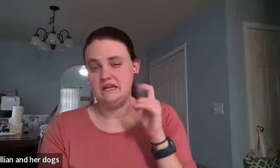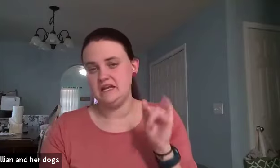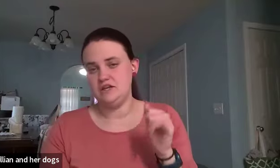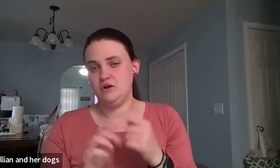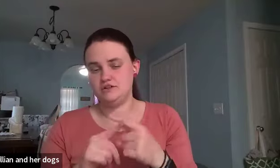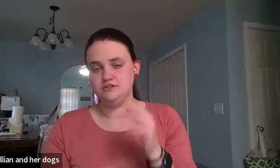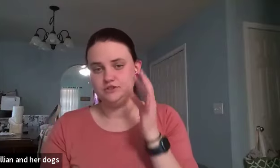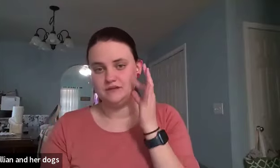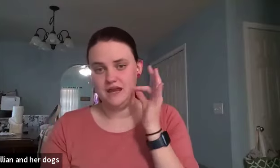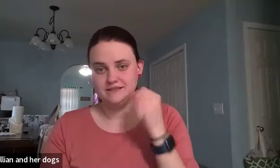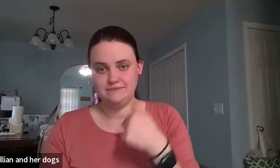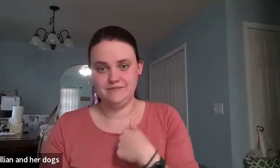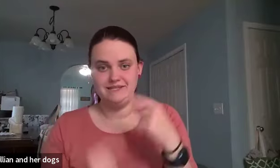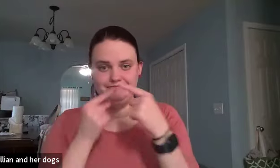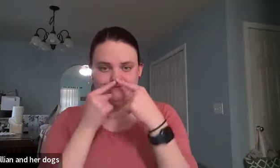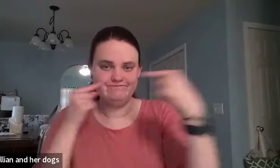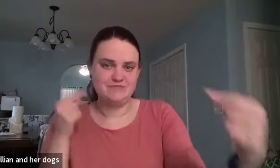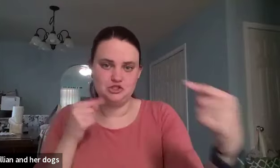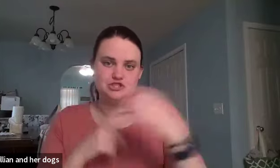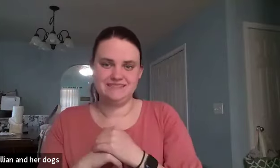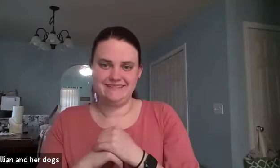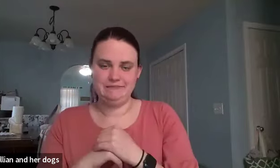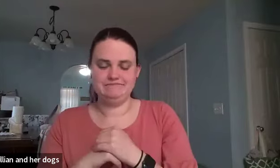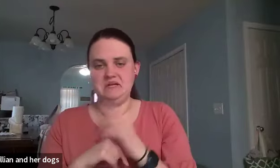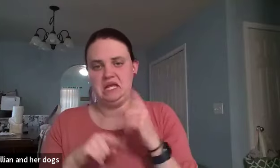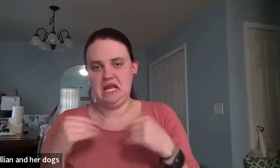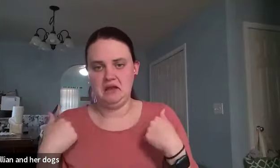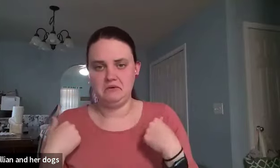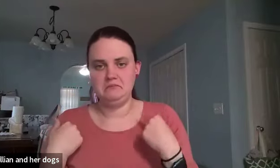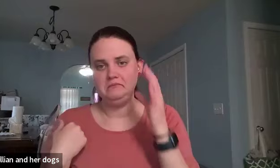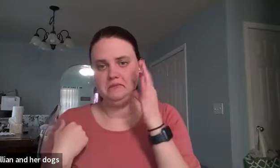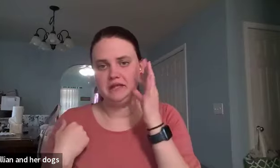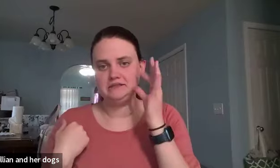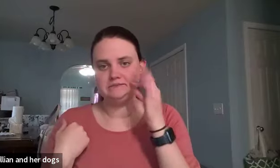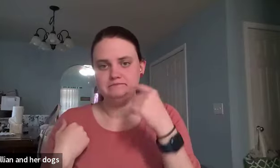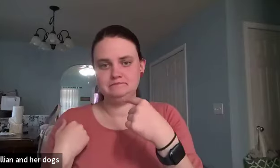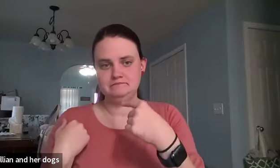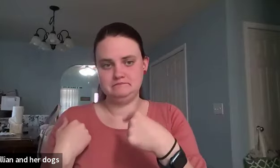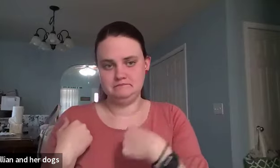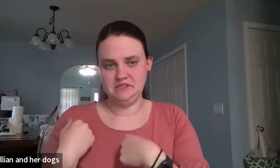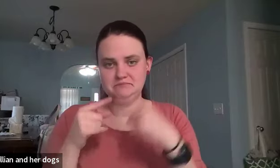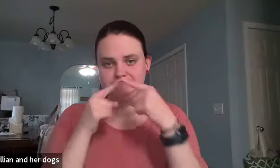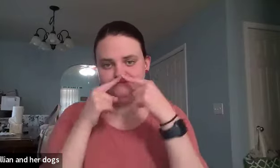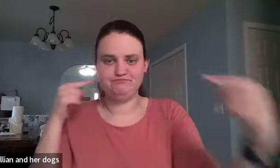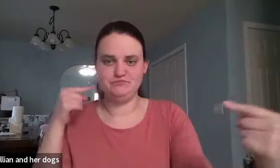And again, you can also do cats, me allergic. Like I can't have them. Cats, me